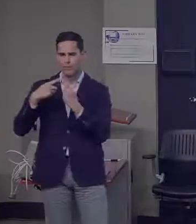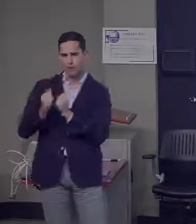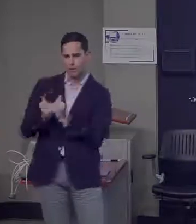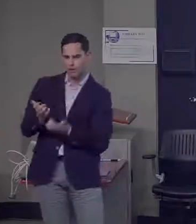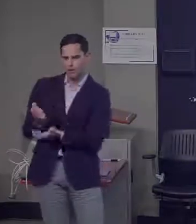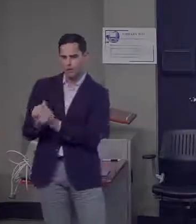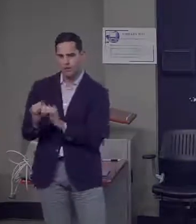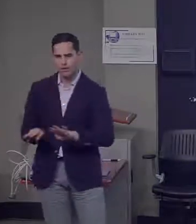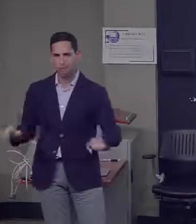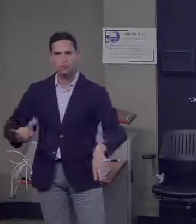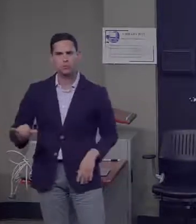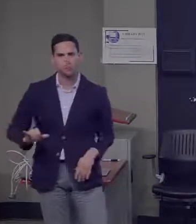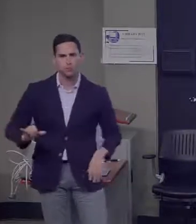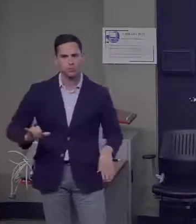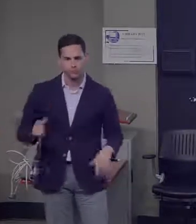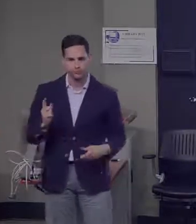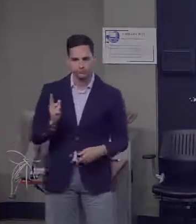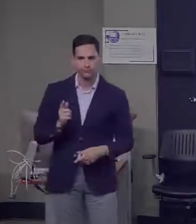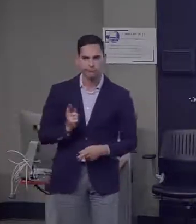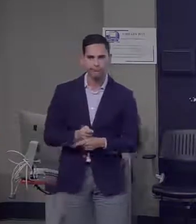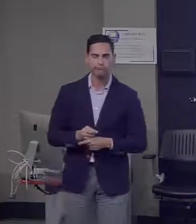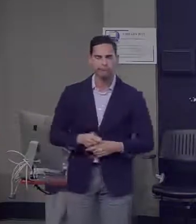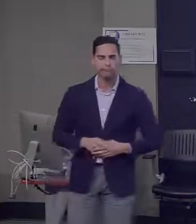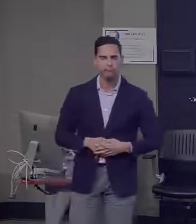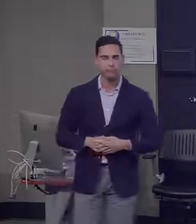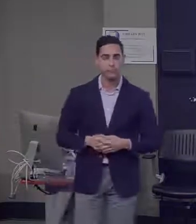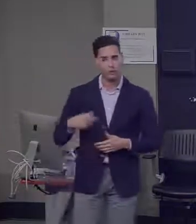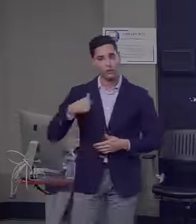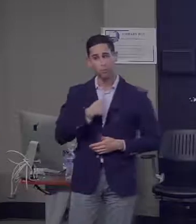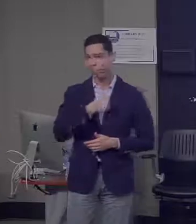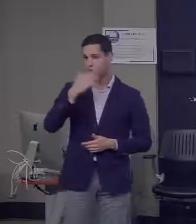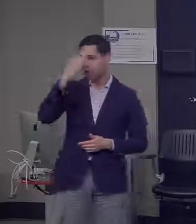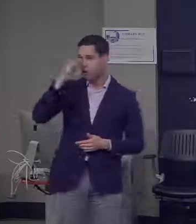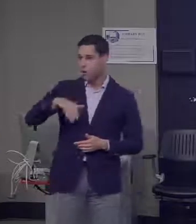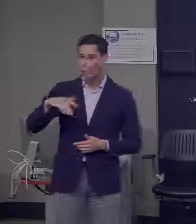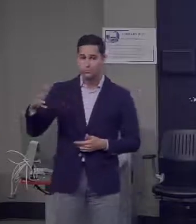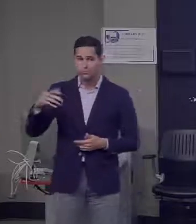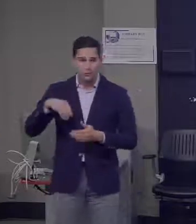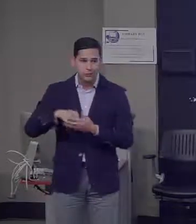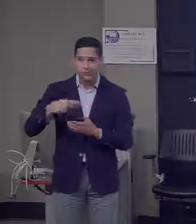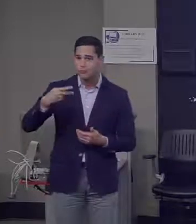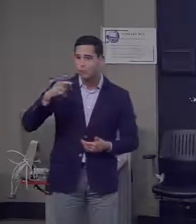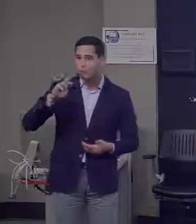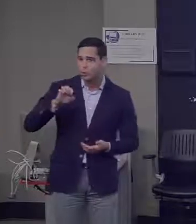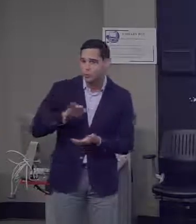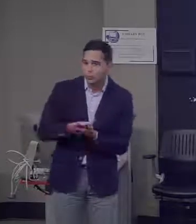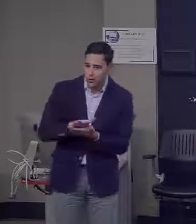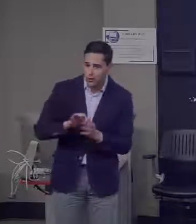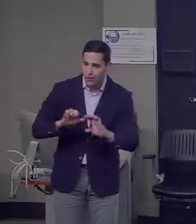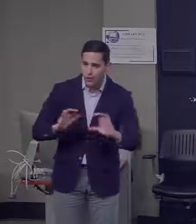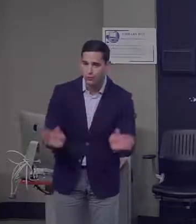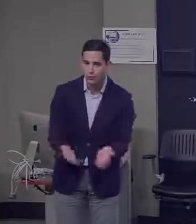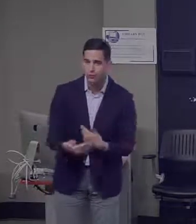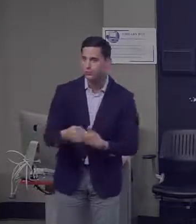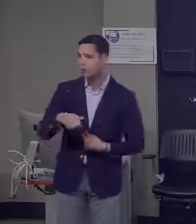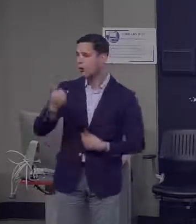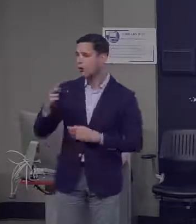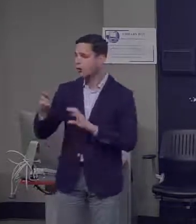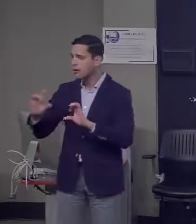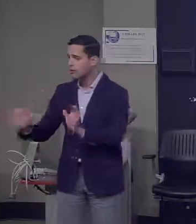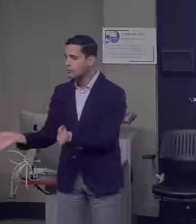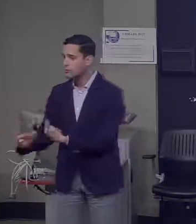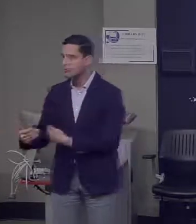kids. And we know that unfortunately in preschool classrooms and elsewhere, teachers talk the